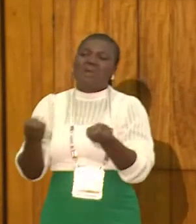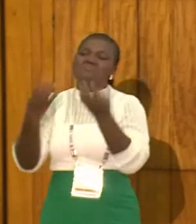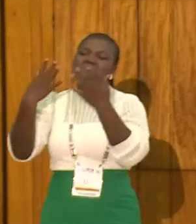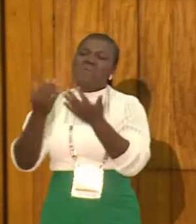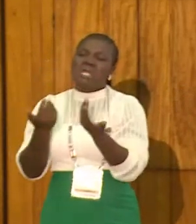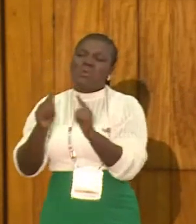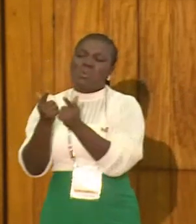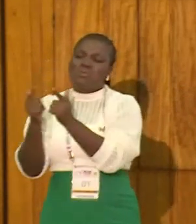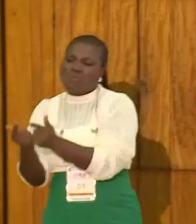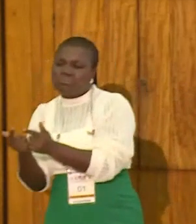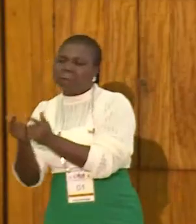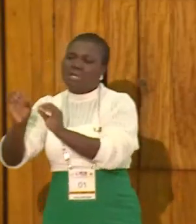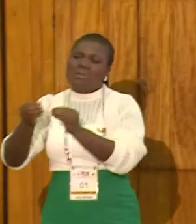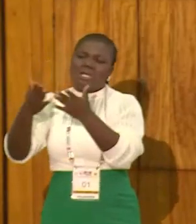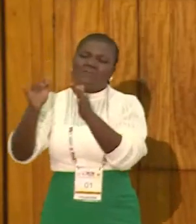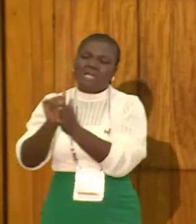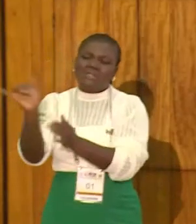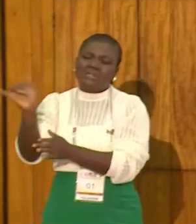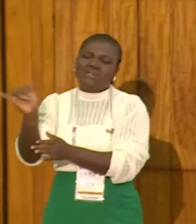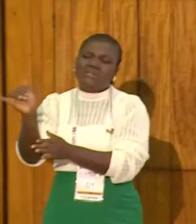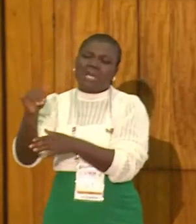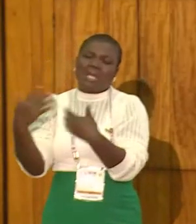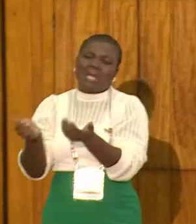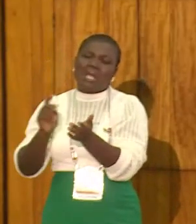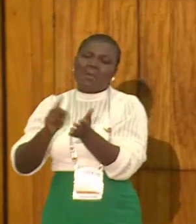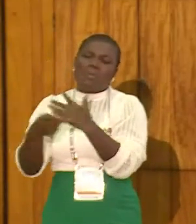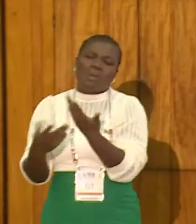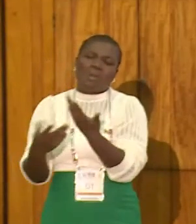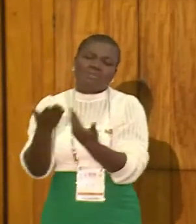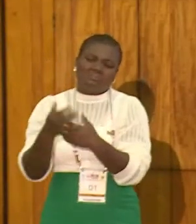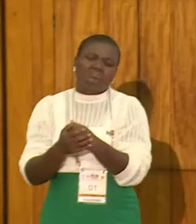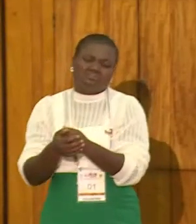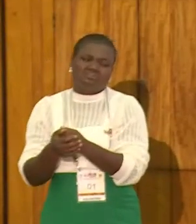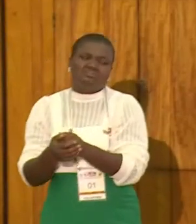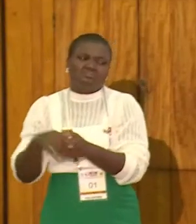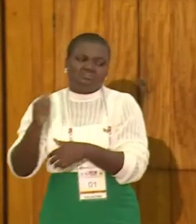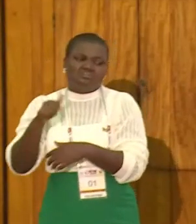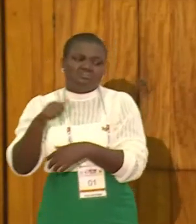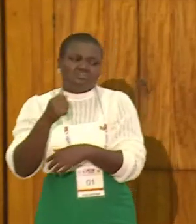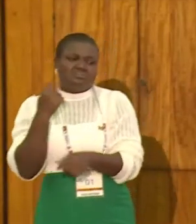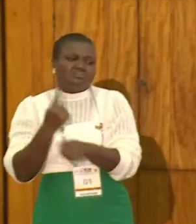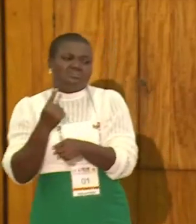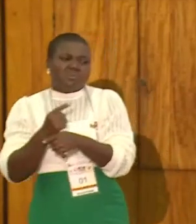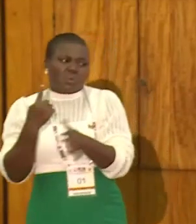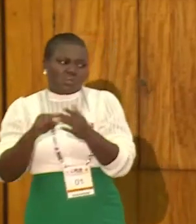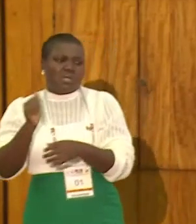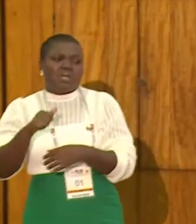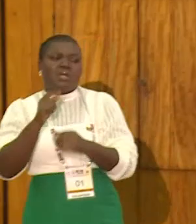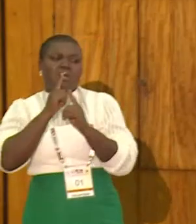organizations who provide transportation reimbursement to come to the clinic to access services. So yeah, that's how to answer that.